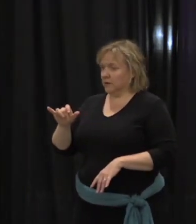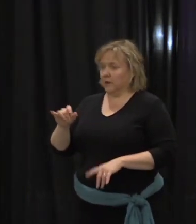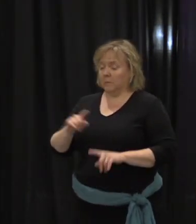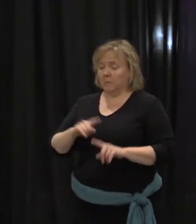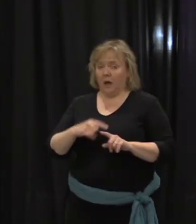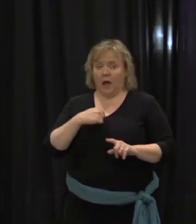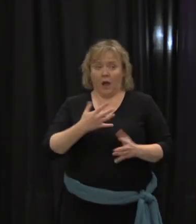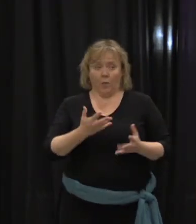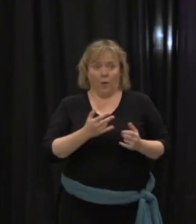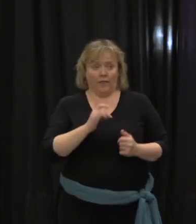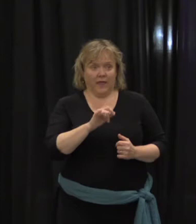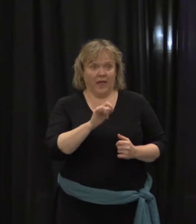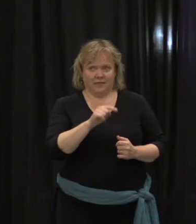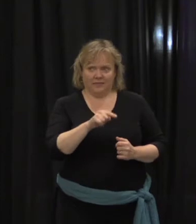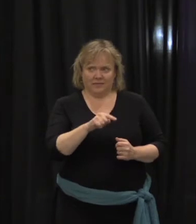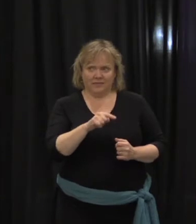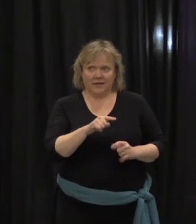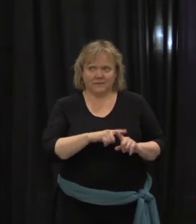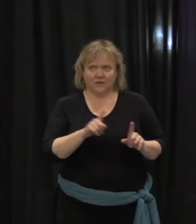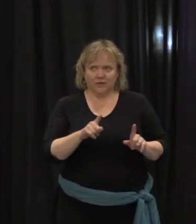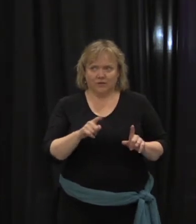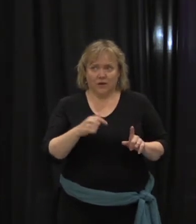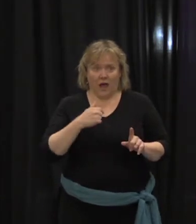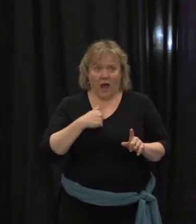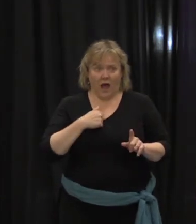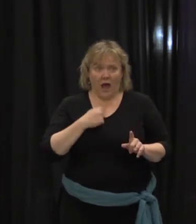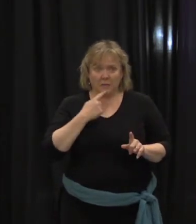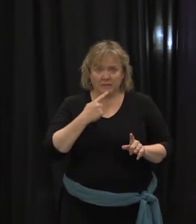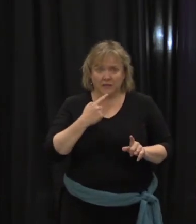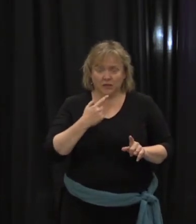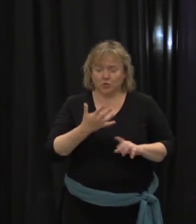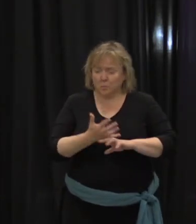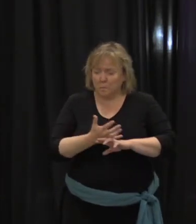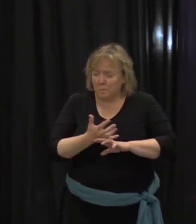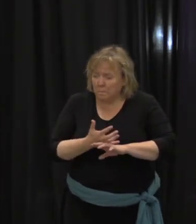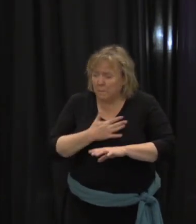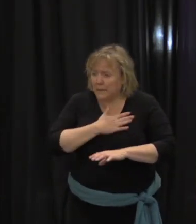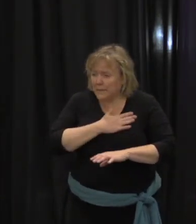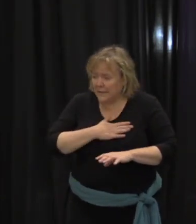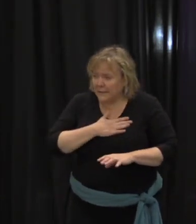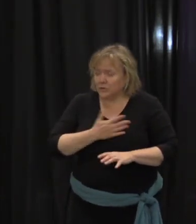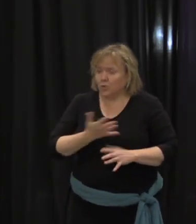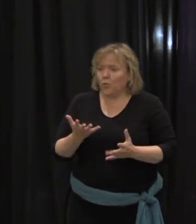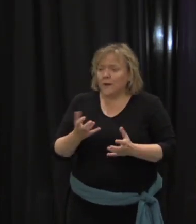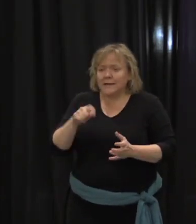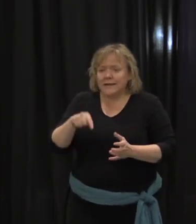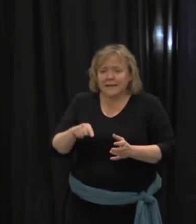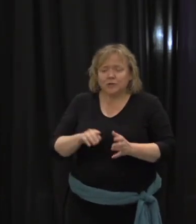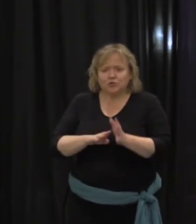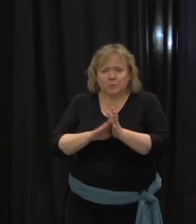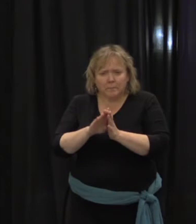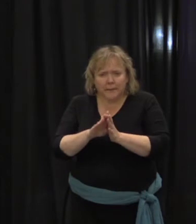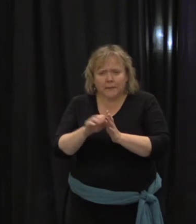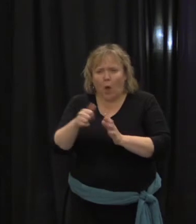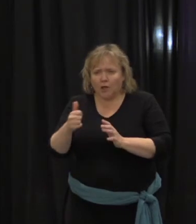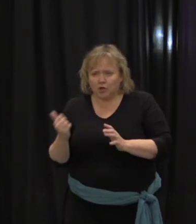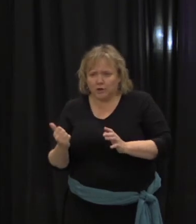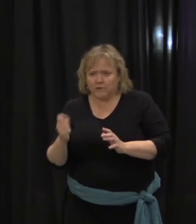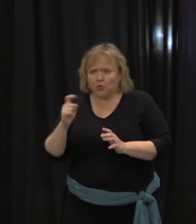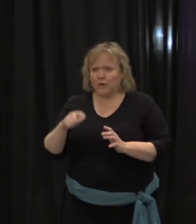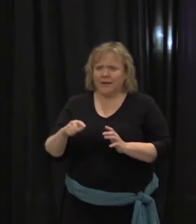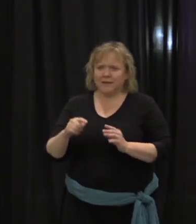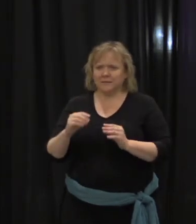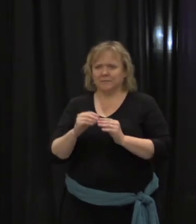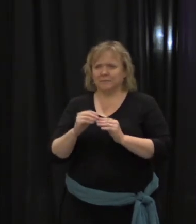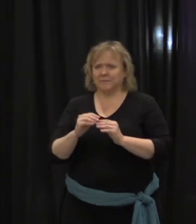make an argument and a plea for building alternatives here. We need more people willing to build off-the-grid structures.